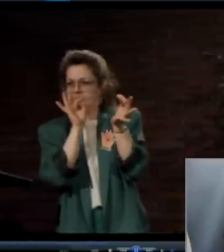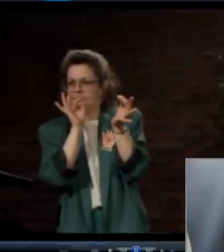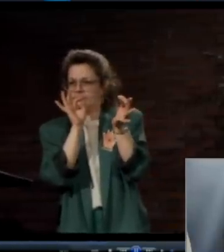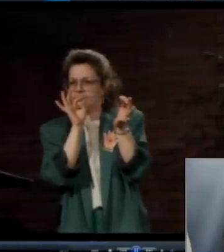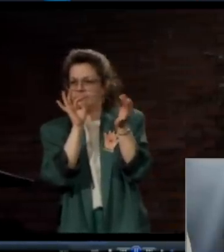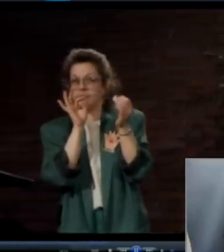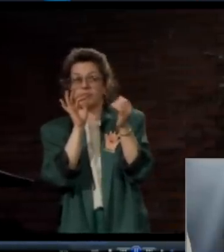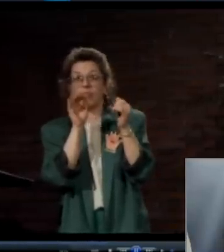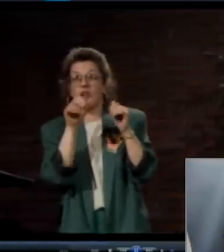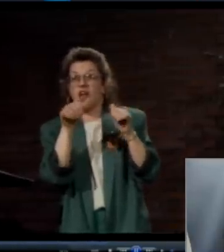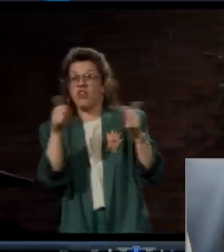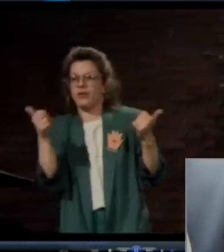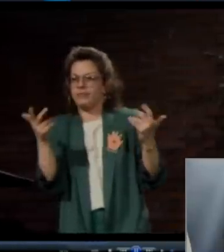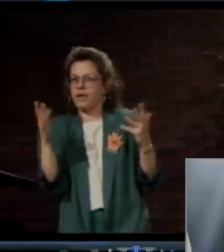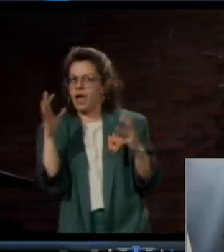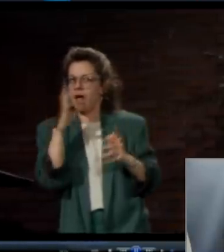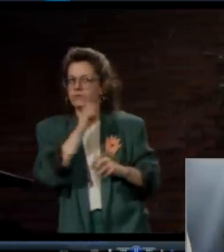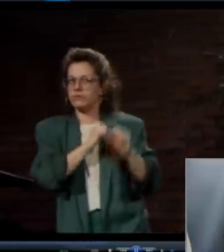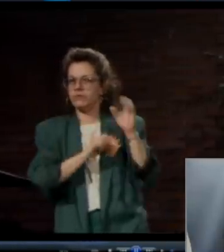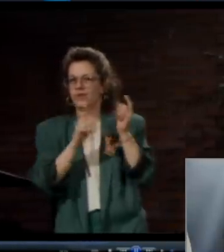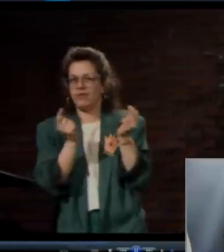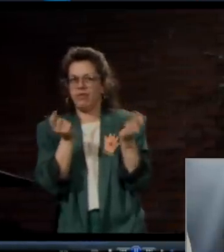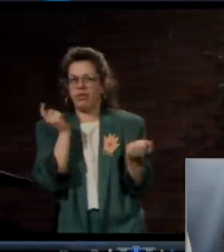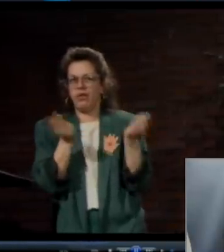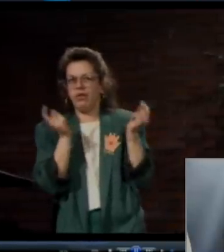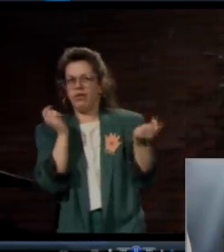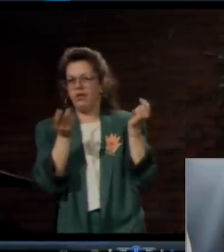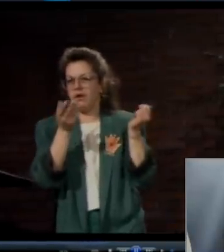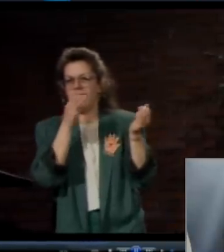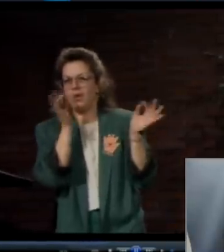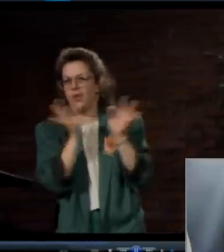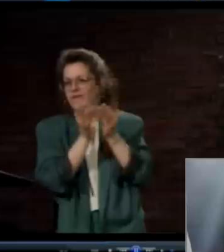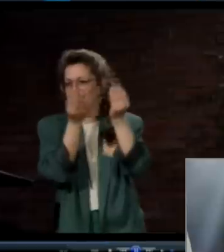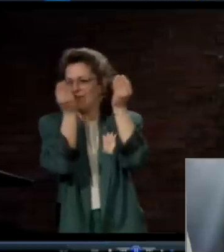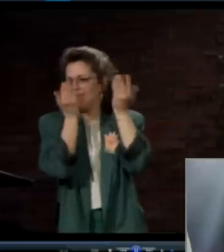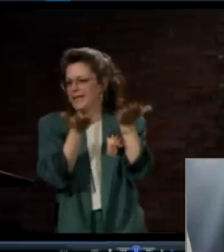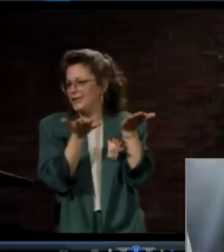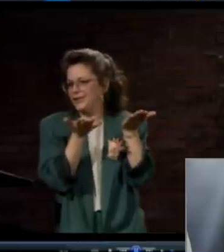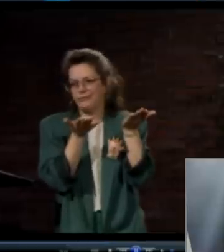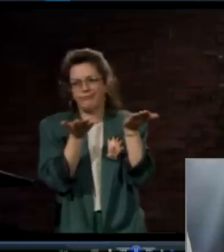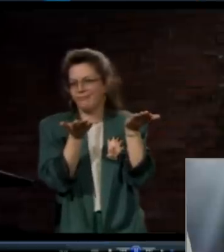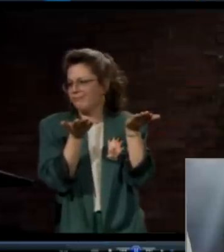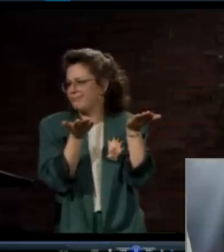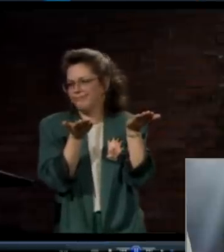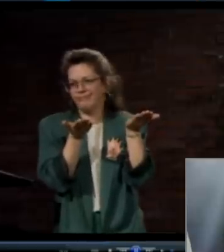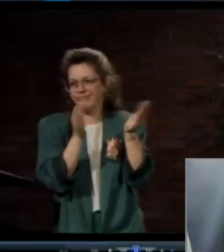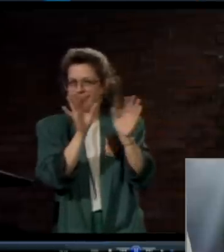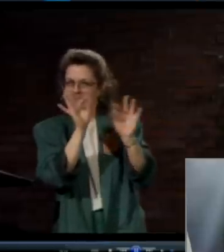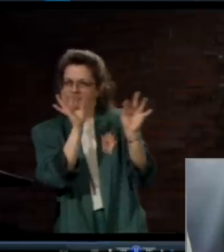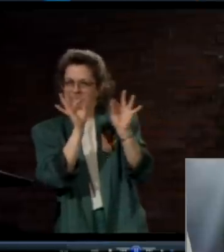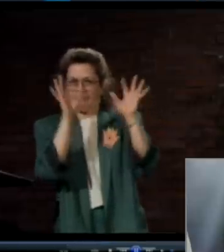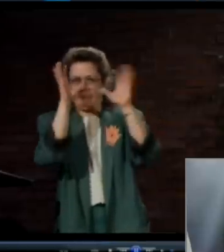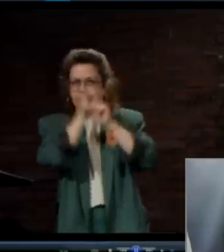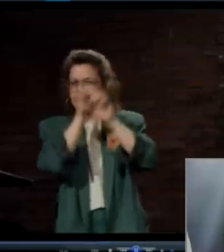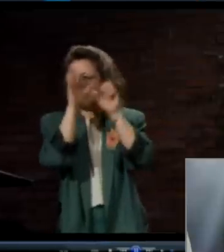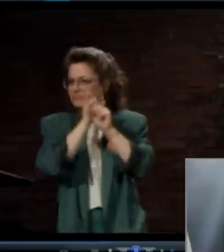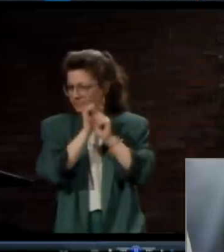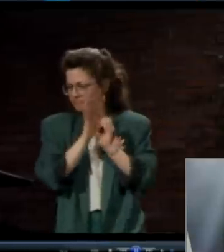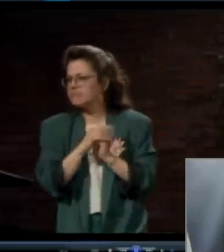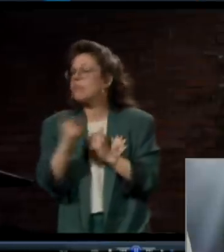of what the message is. And the rest of it's kind of lost. It's a guesswork really. You don't really know, and